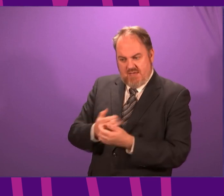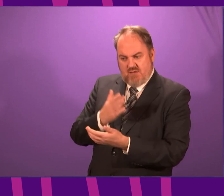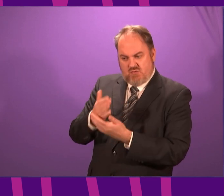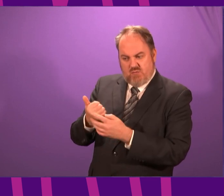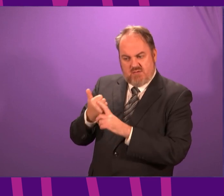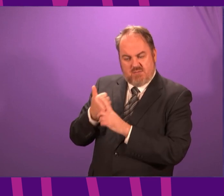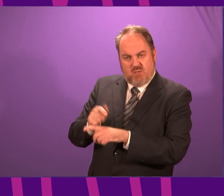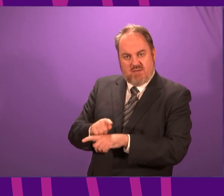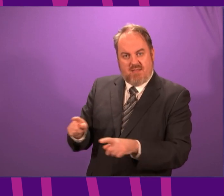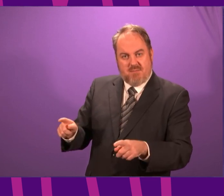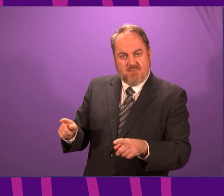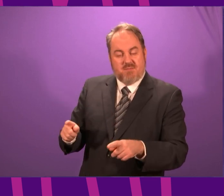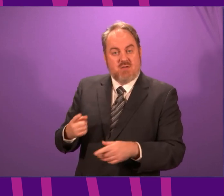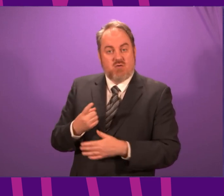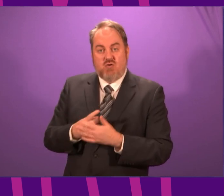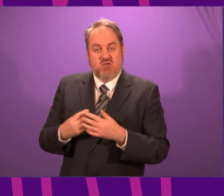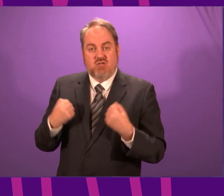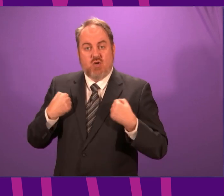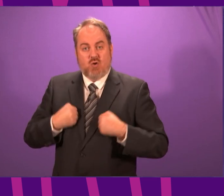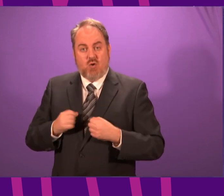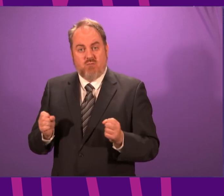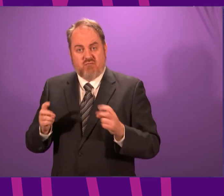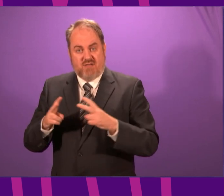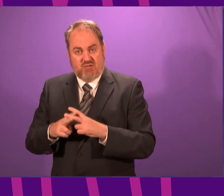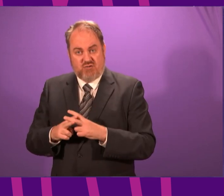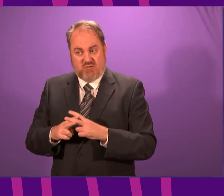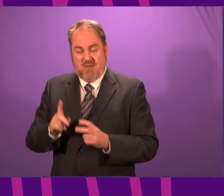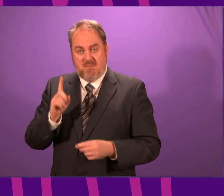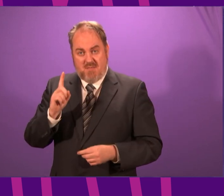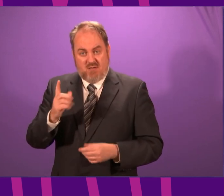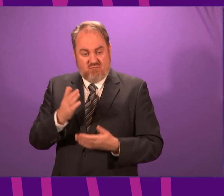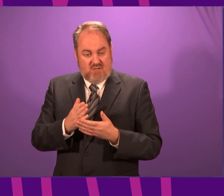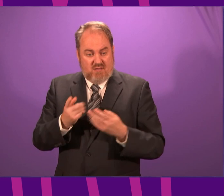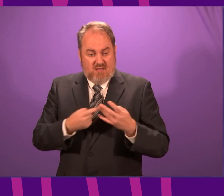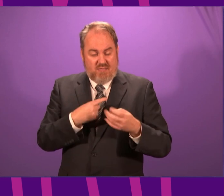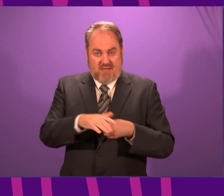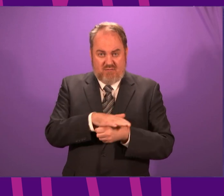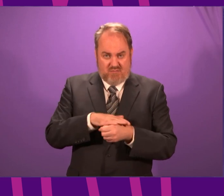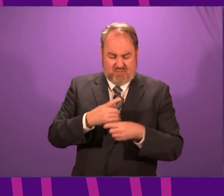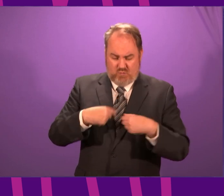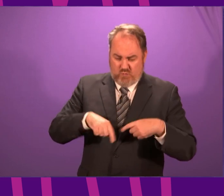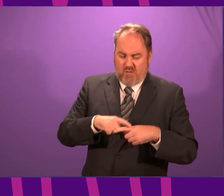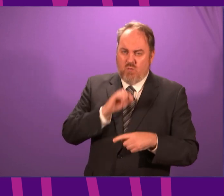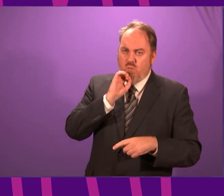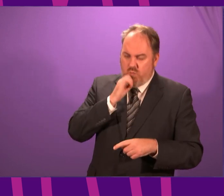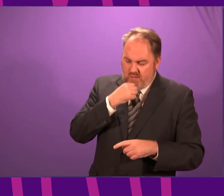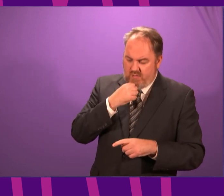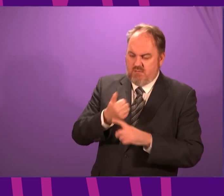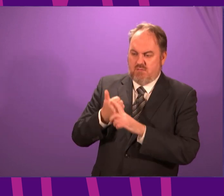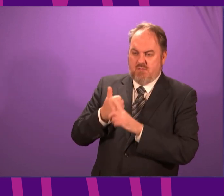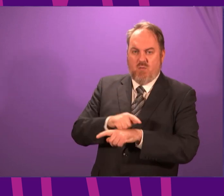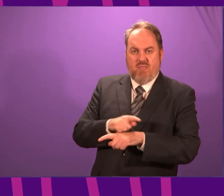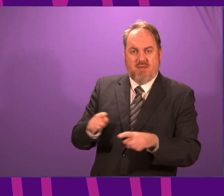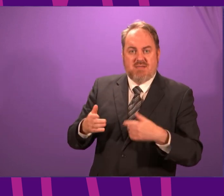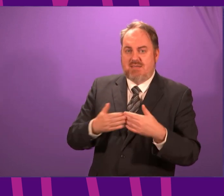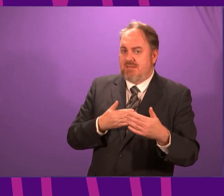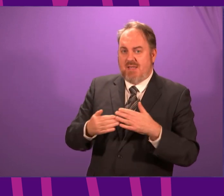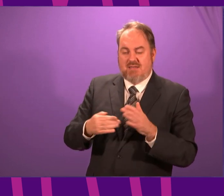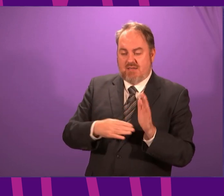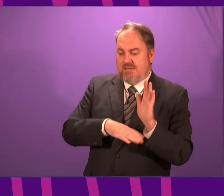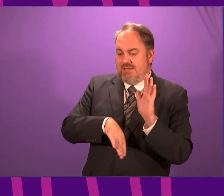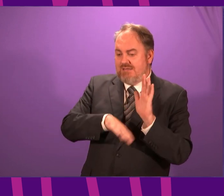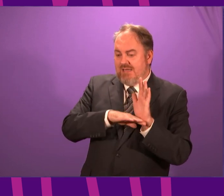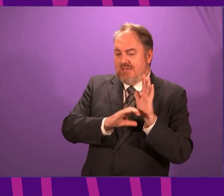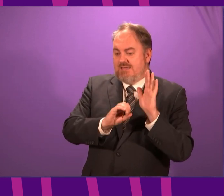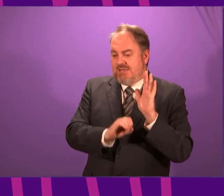speak for the Coatbridge and Crison part of that local authority when I say we will do whatever it takes, whatever tier we get into, to get